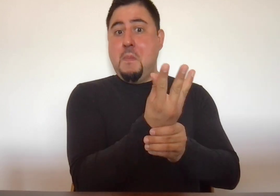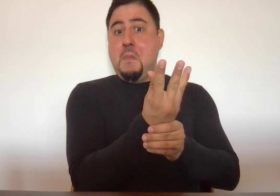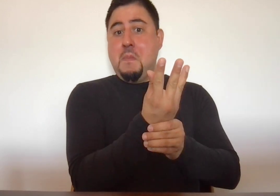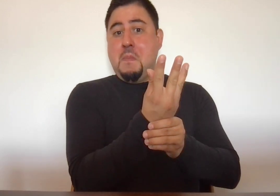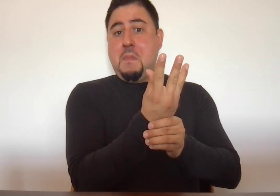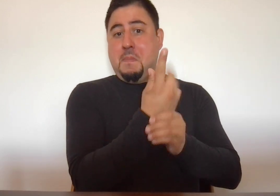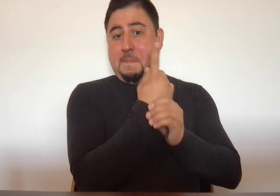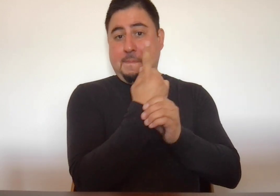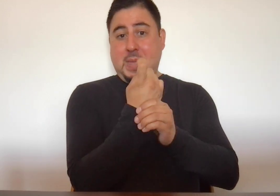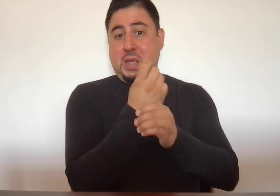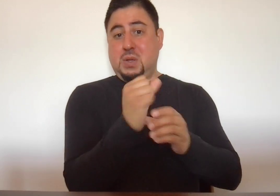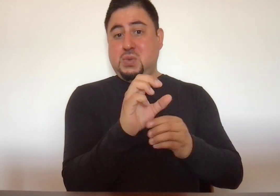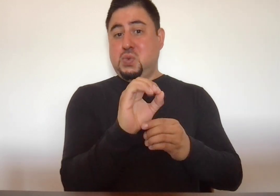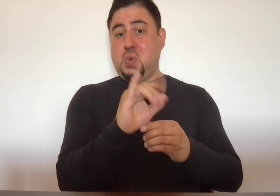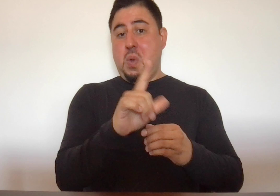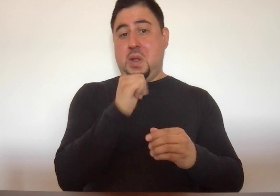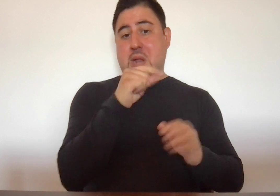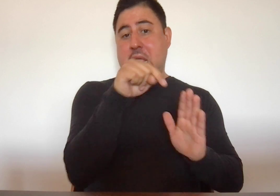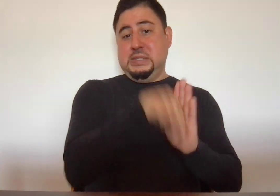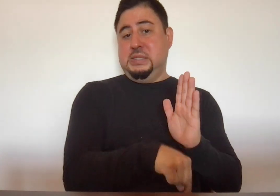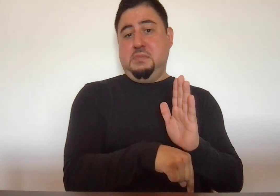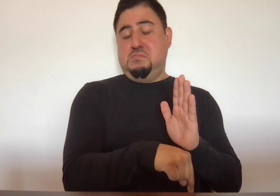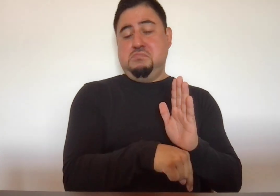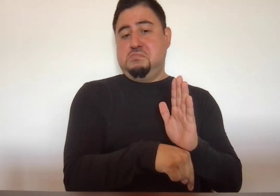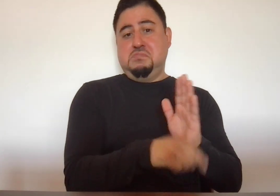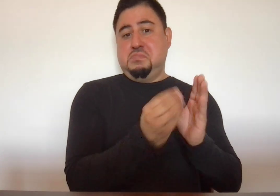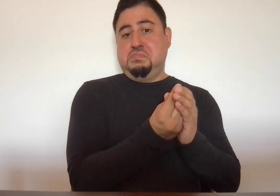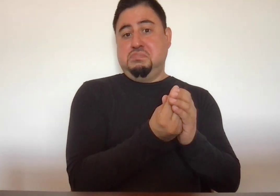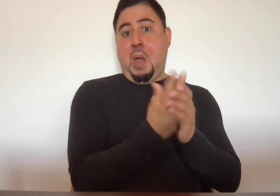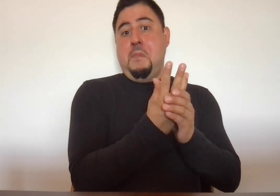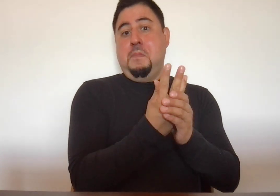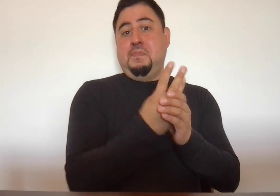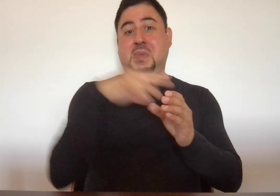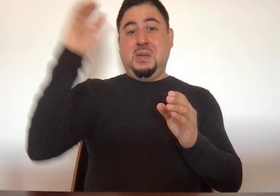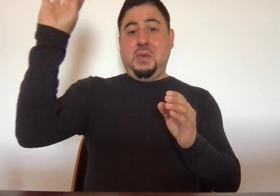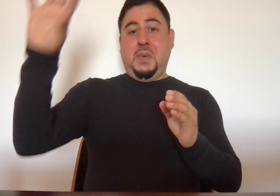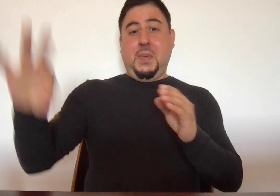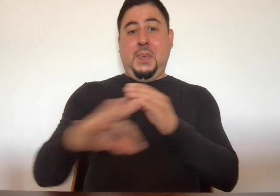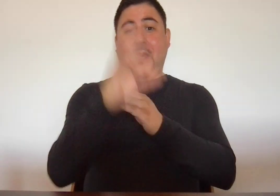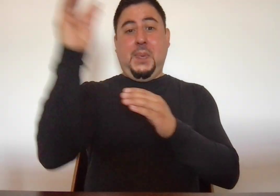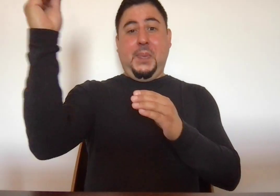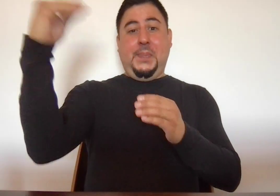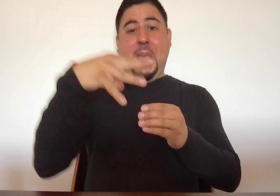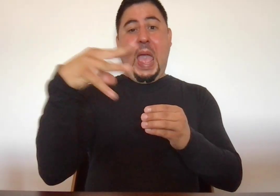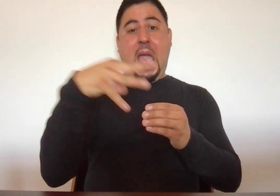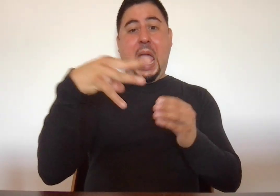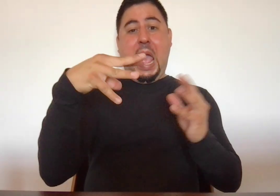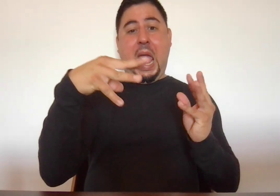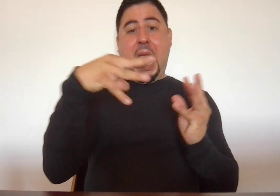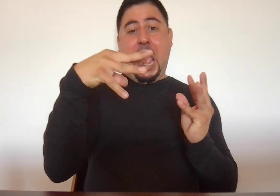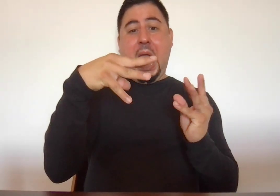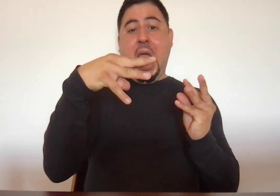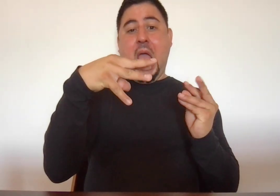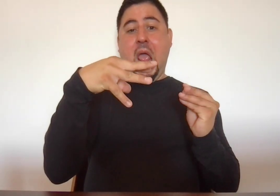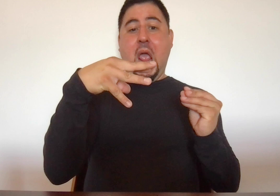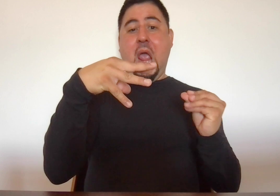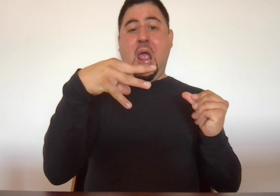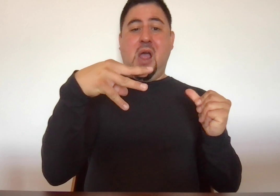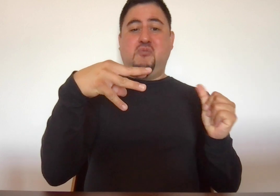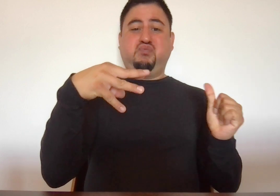soil was not deep. And when the sun rose, it was scorched, and it withered for lack of roots.